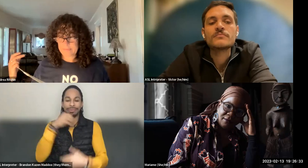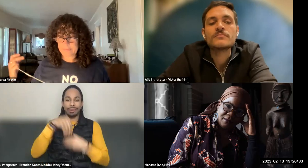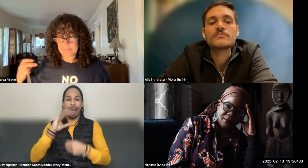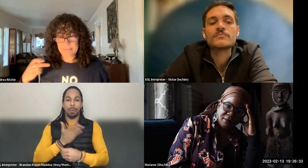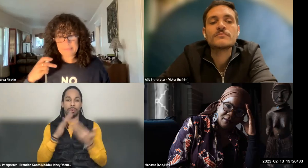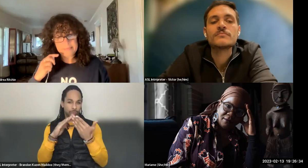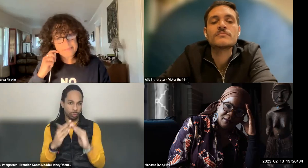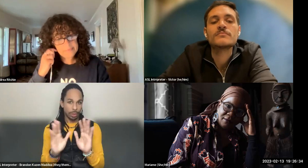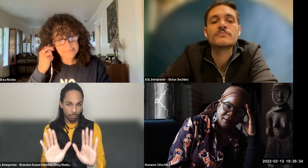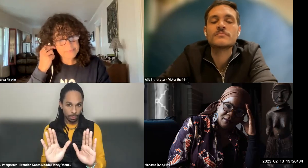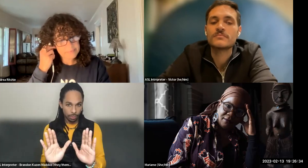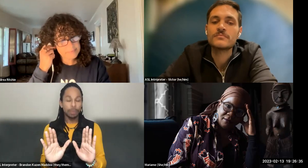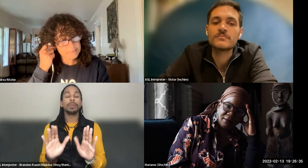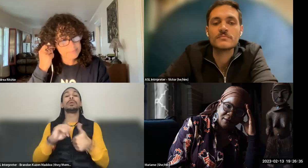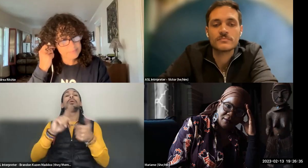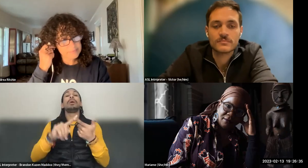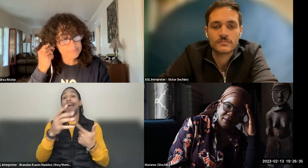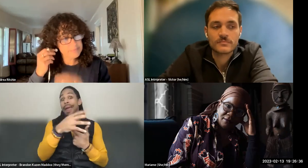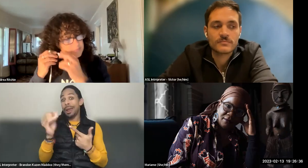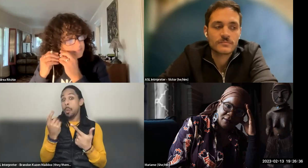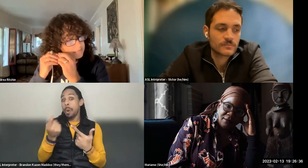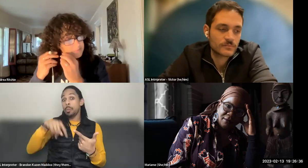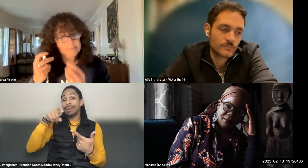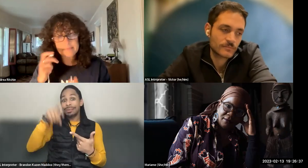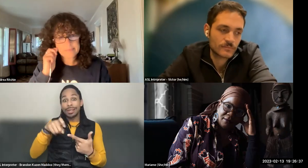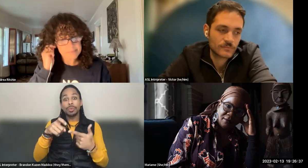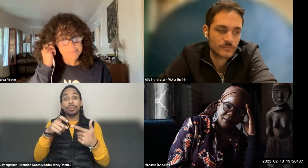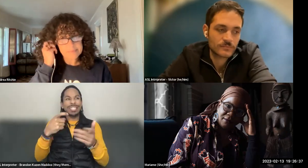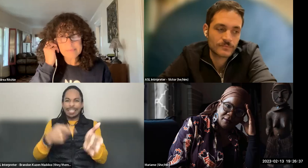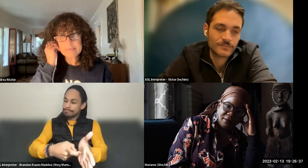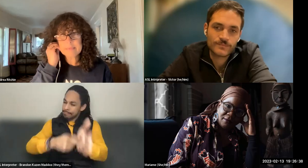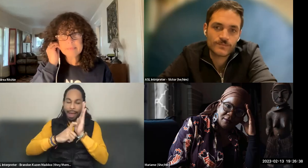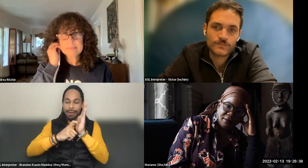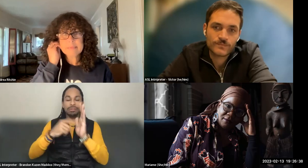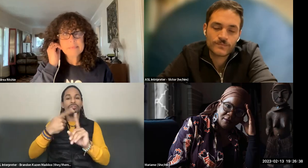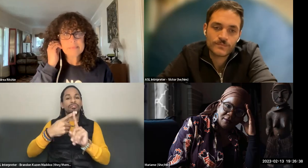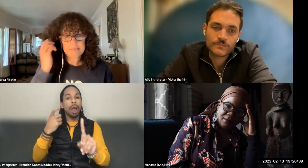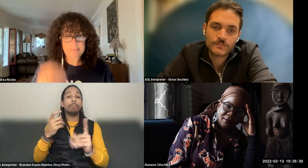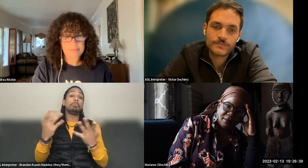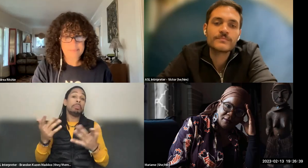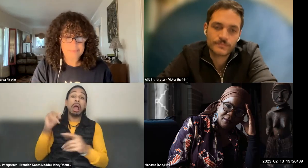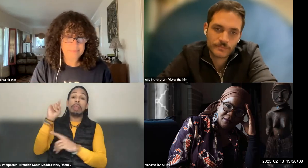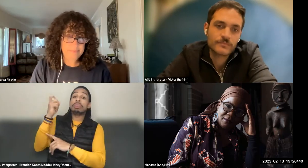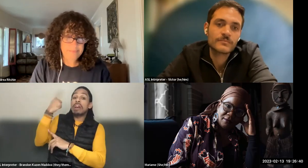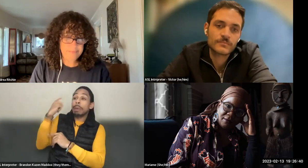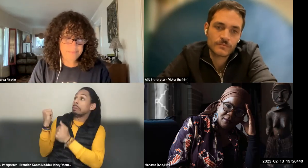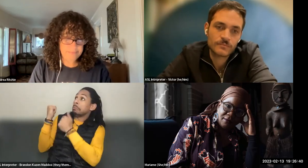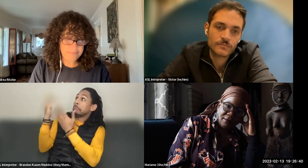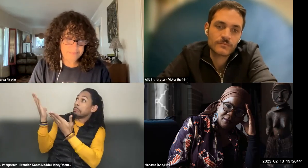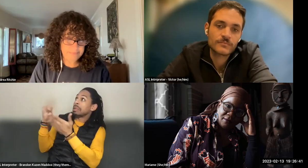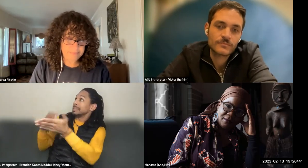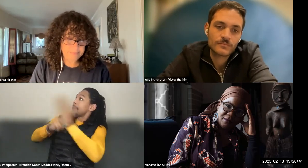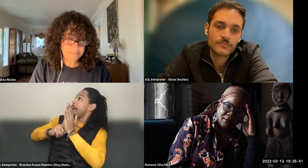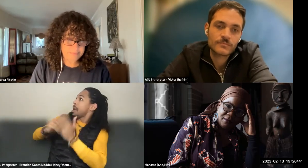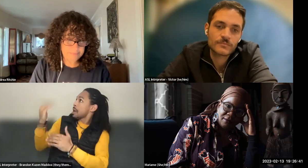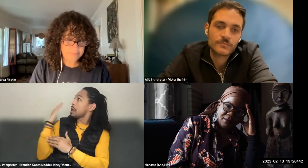need to demand from whatever structure we are. Right now, it's the state and the government, and in the future, it